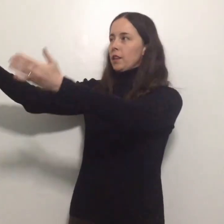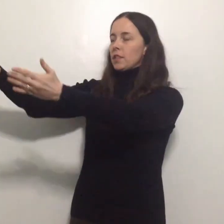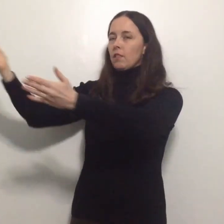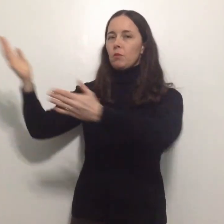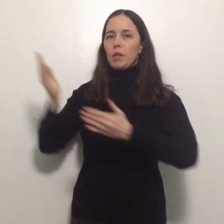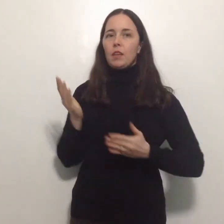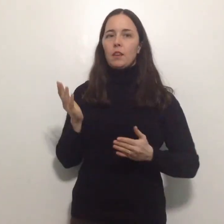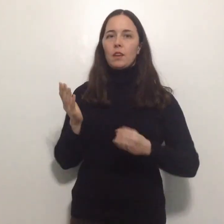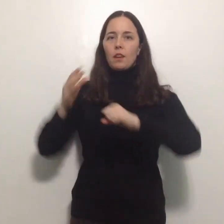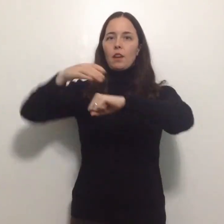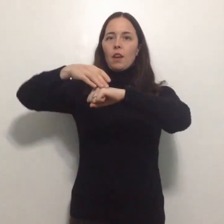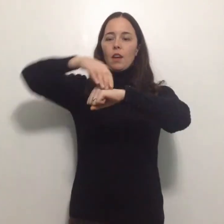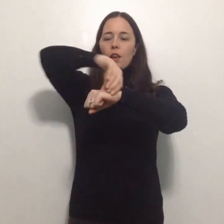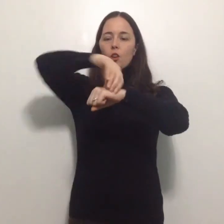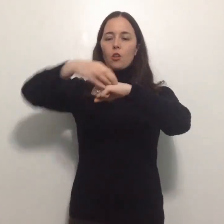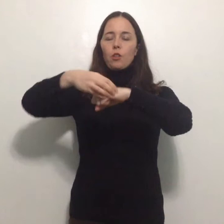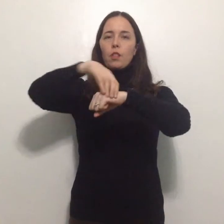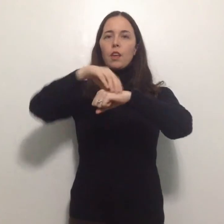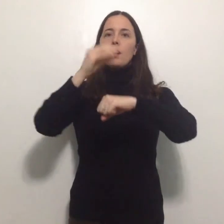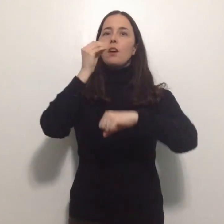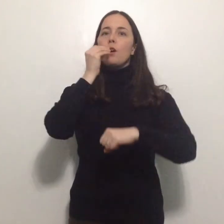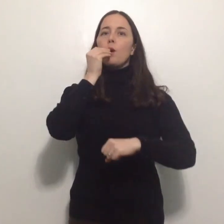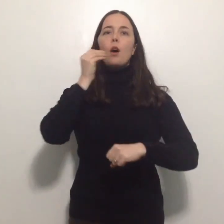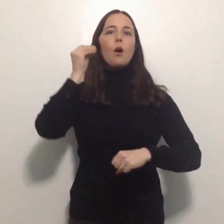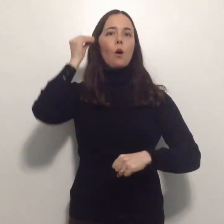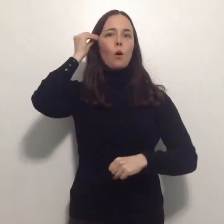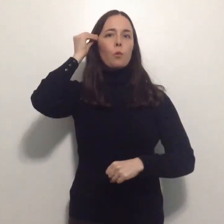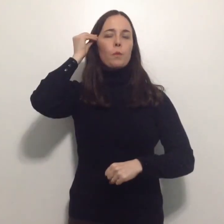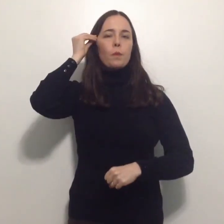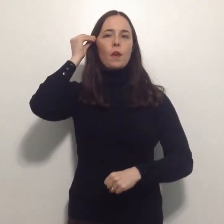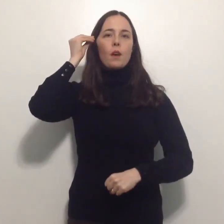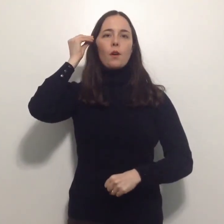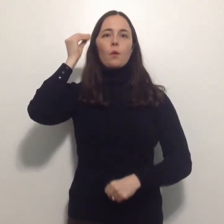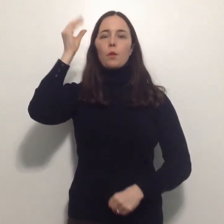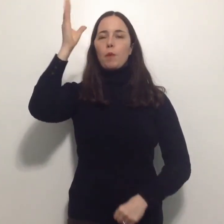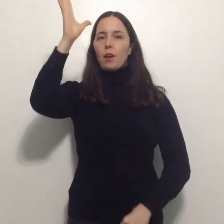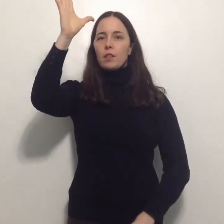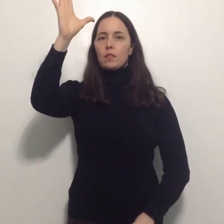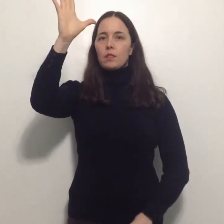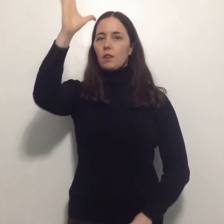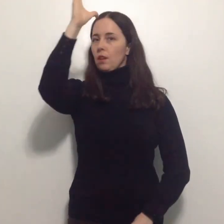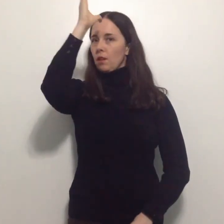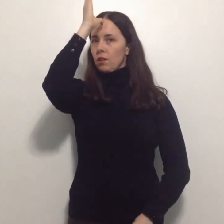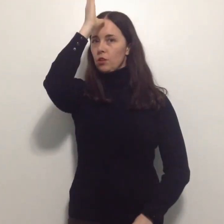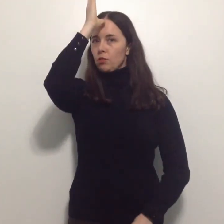Has given me an earthly home with parents, here's your